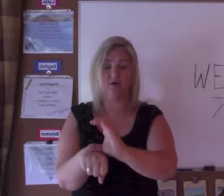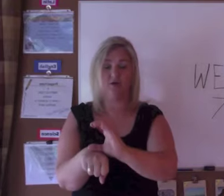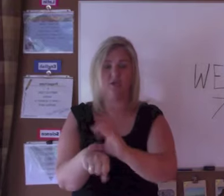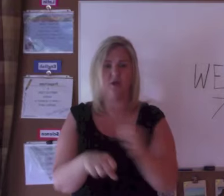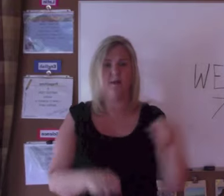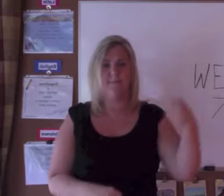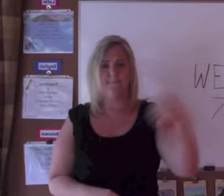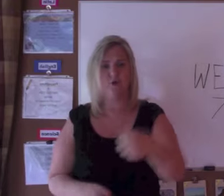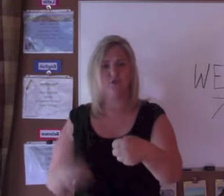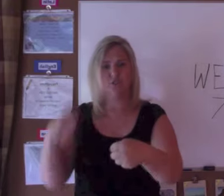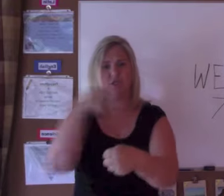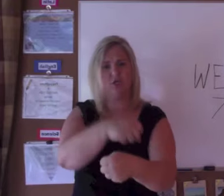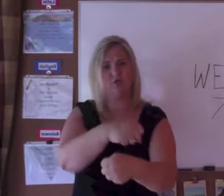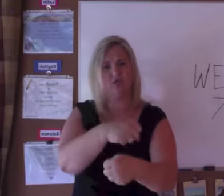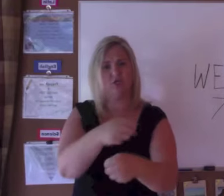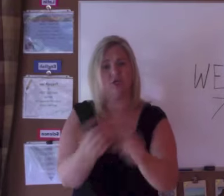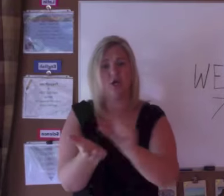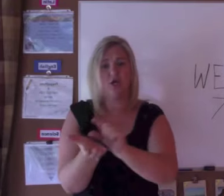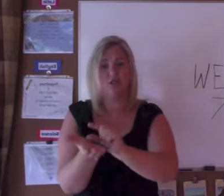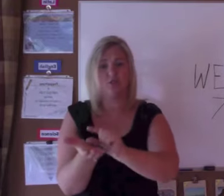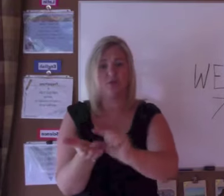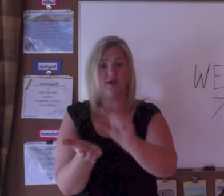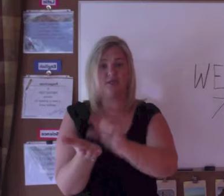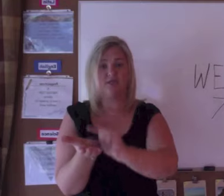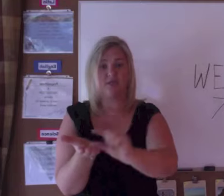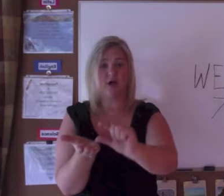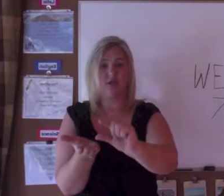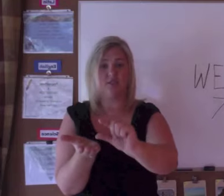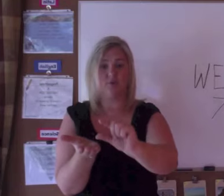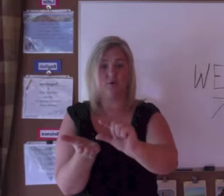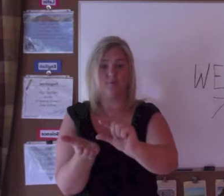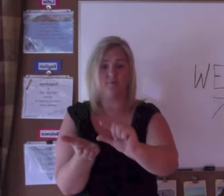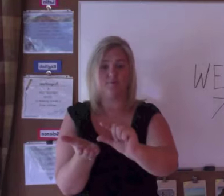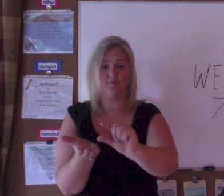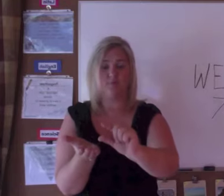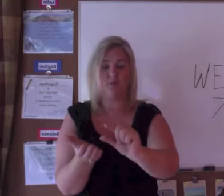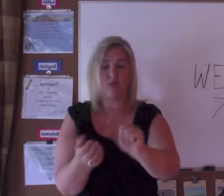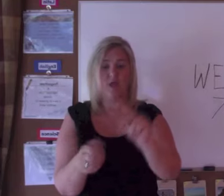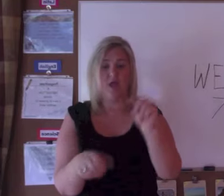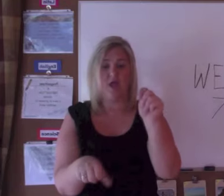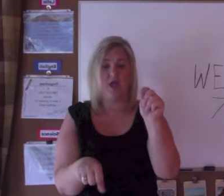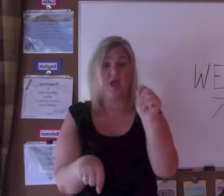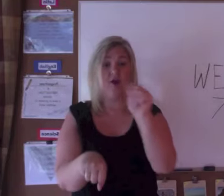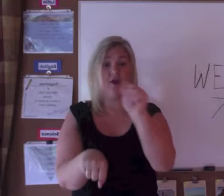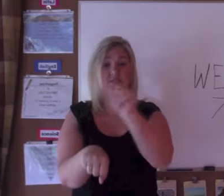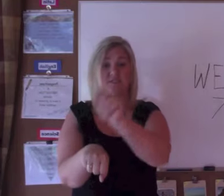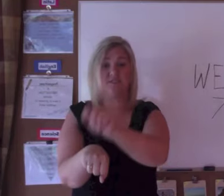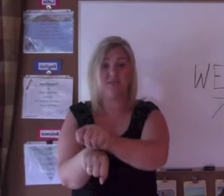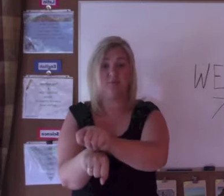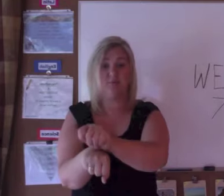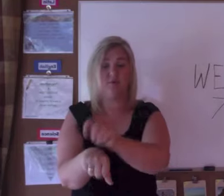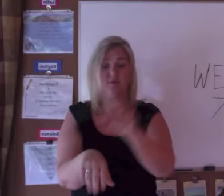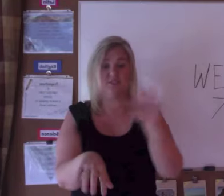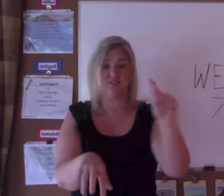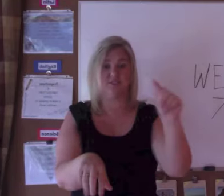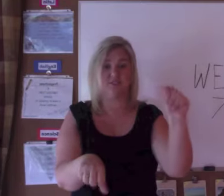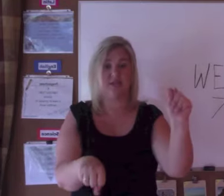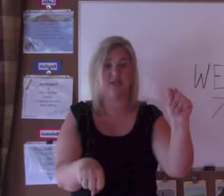church. Persecution spreads the gospel. Herod's temple, this is a sign